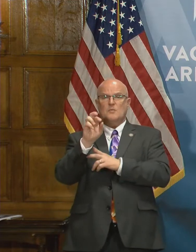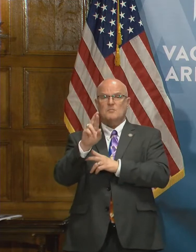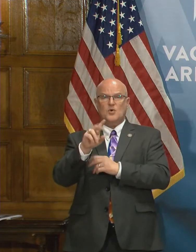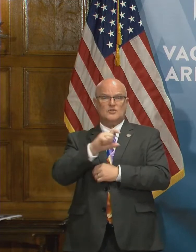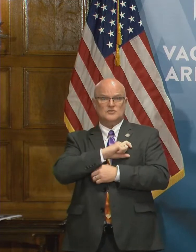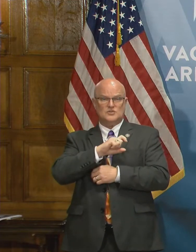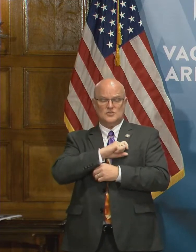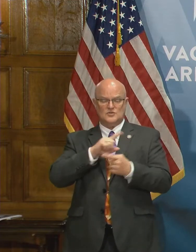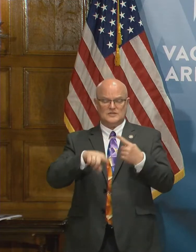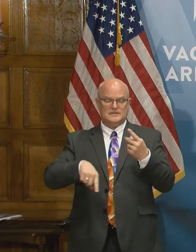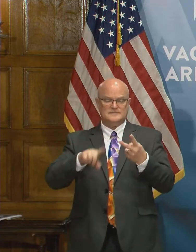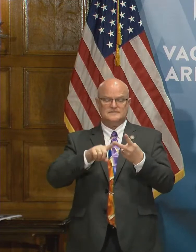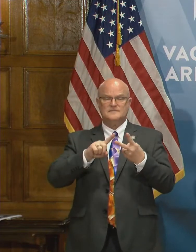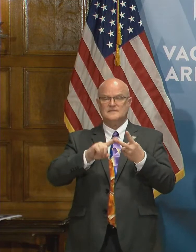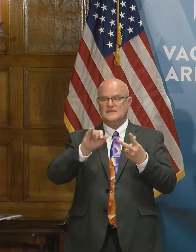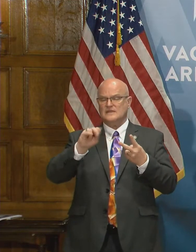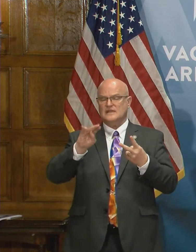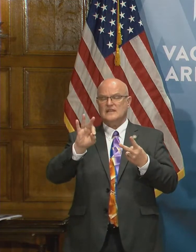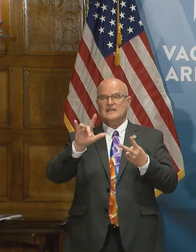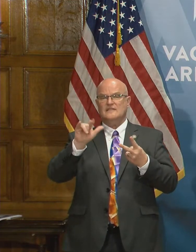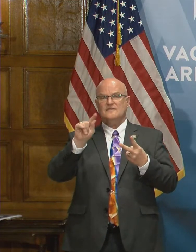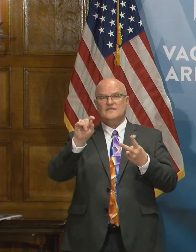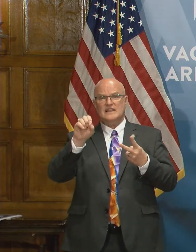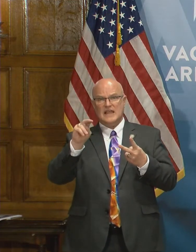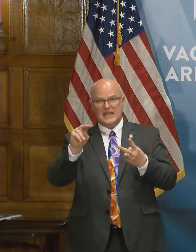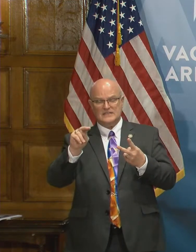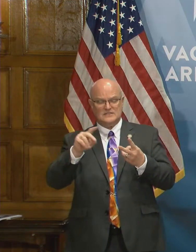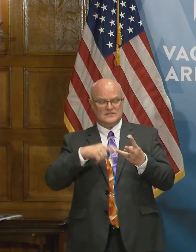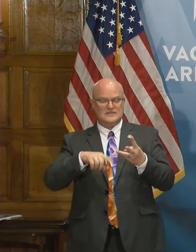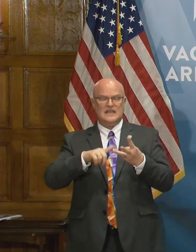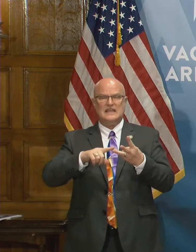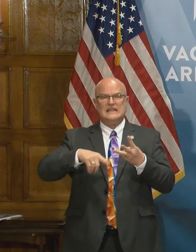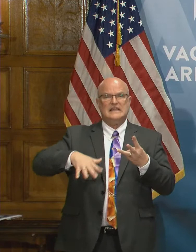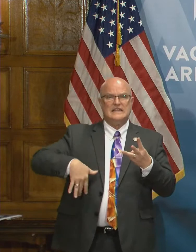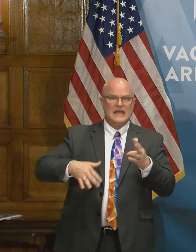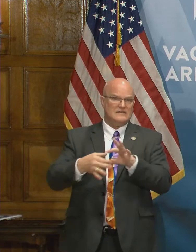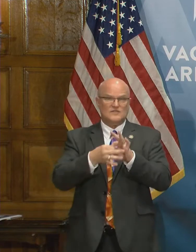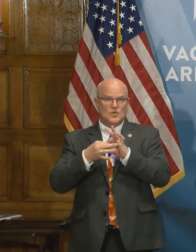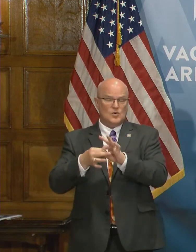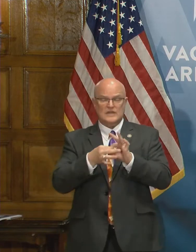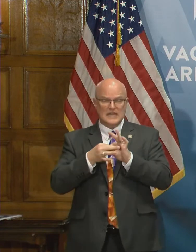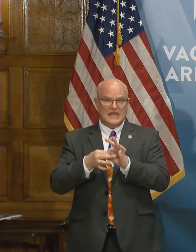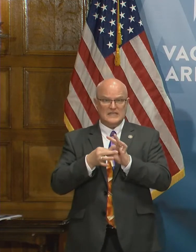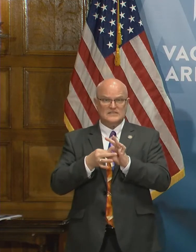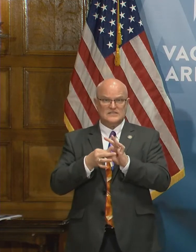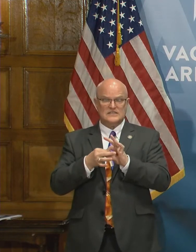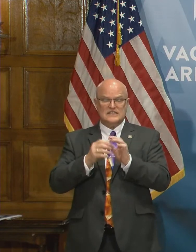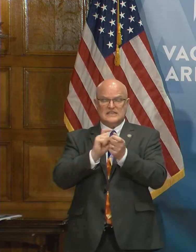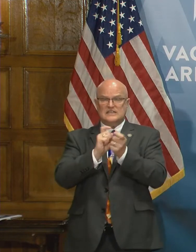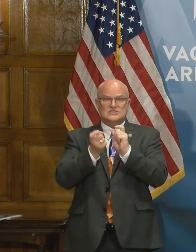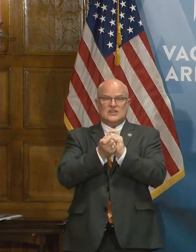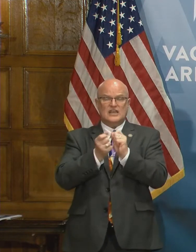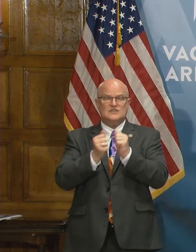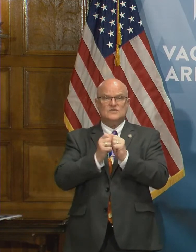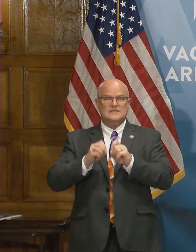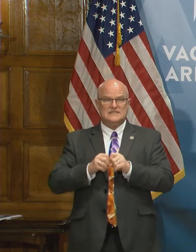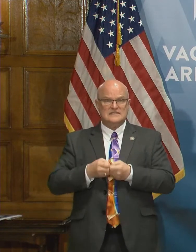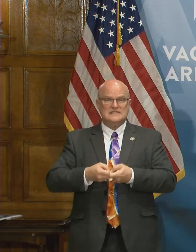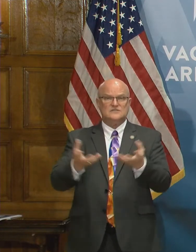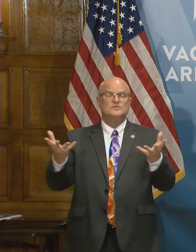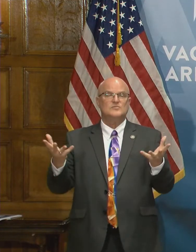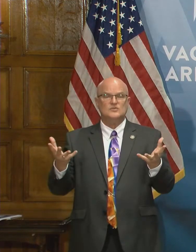and inflation and their lack of coordination, I should say, change in